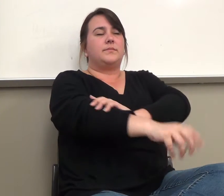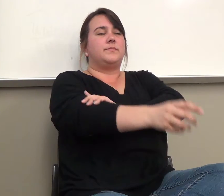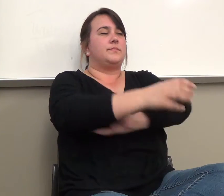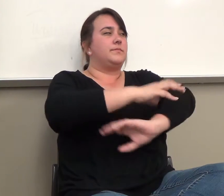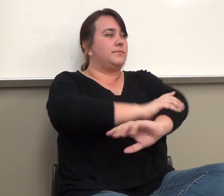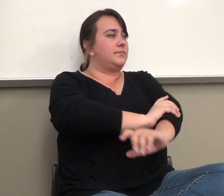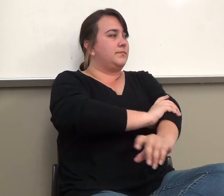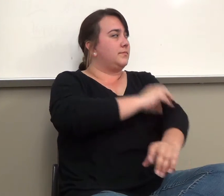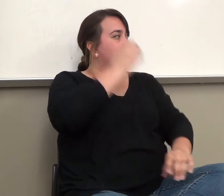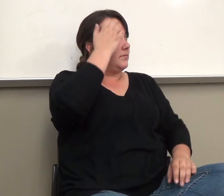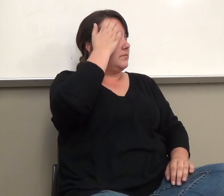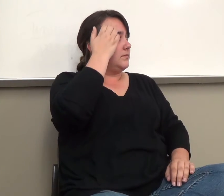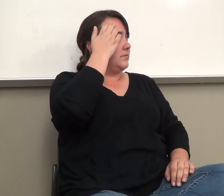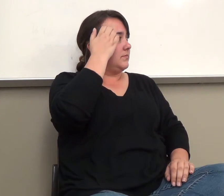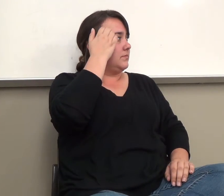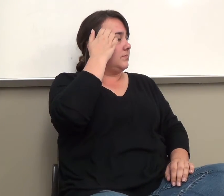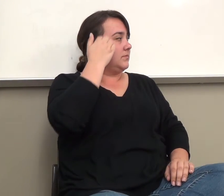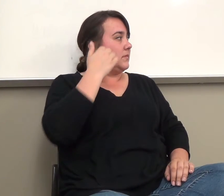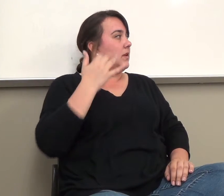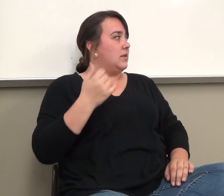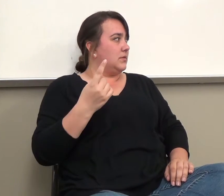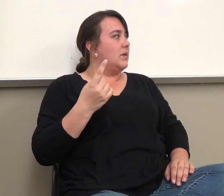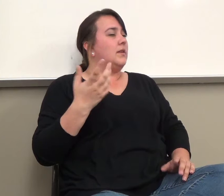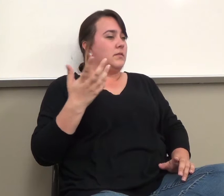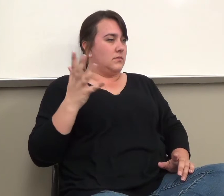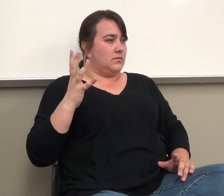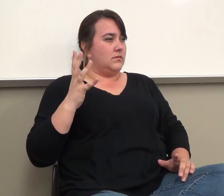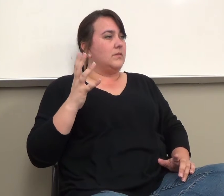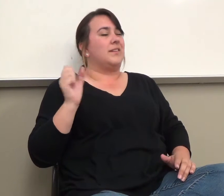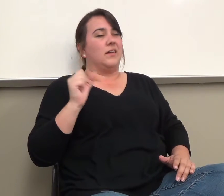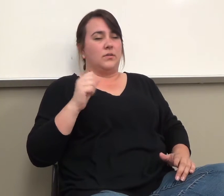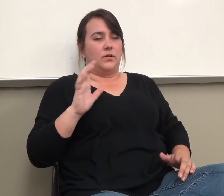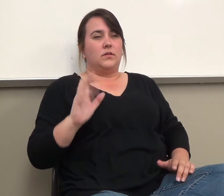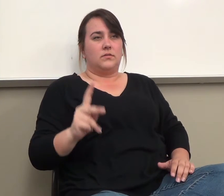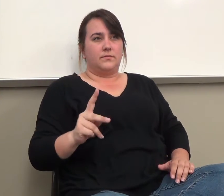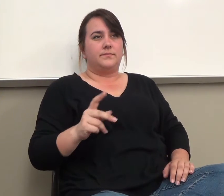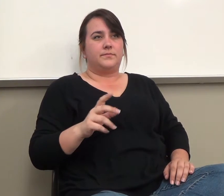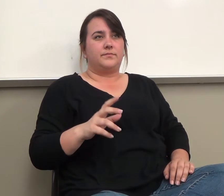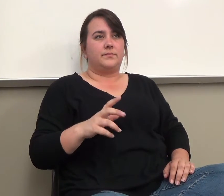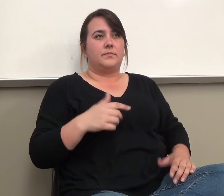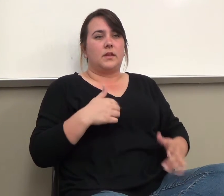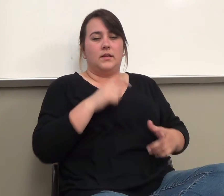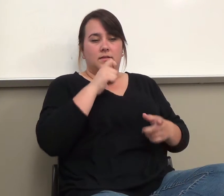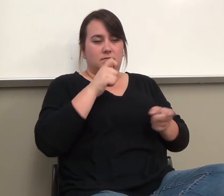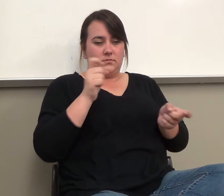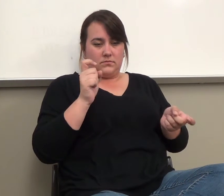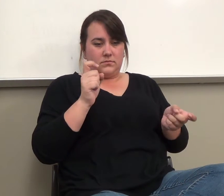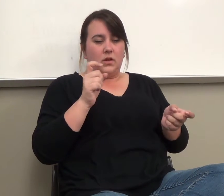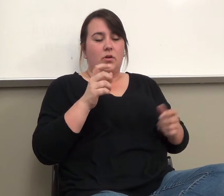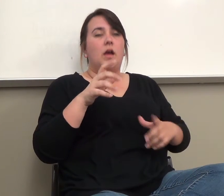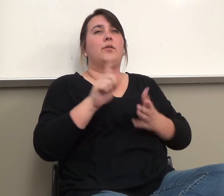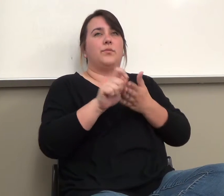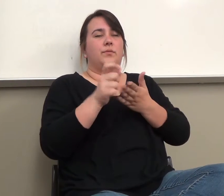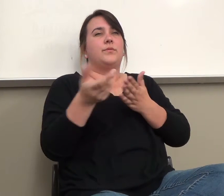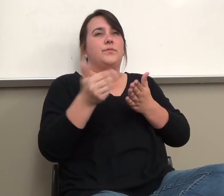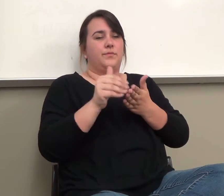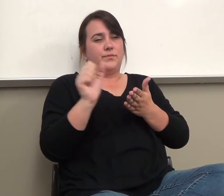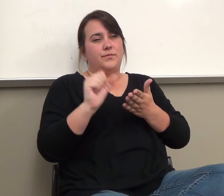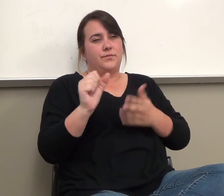yeah, and this one I did right. That's the one on there. This one I didn't right. Okay, so